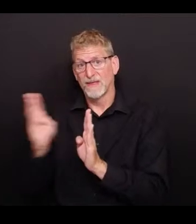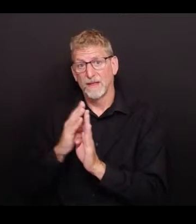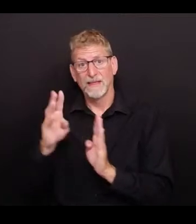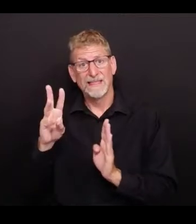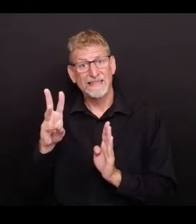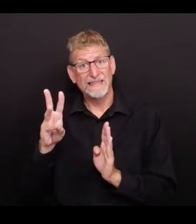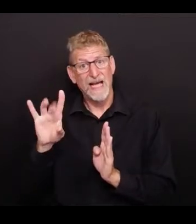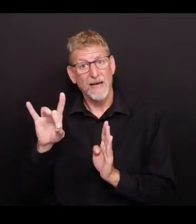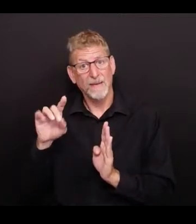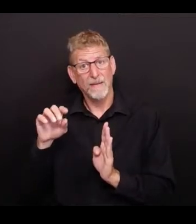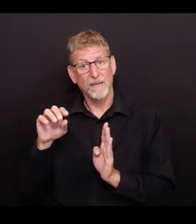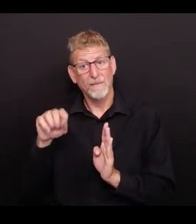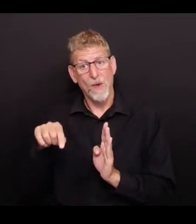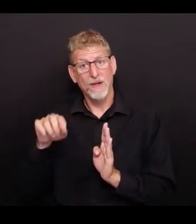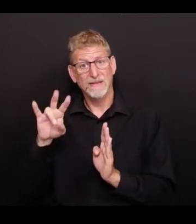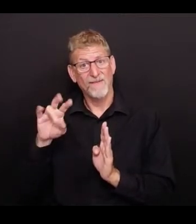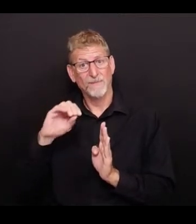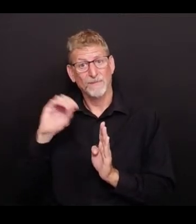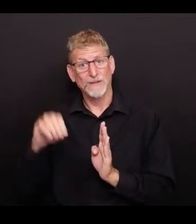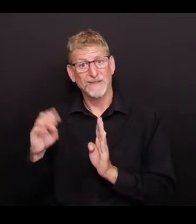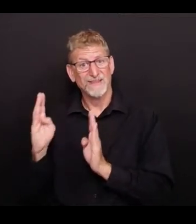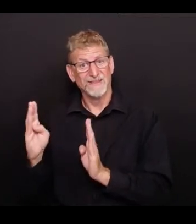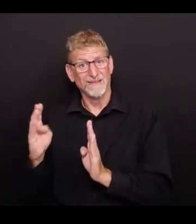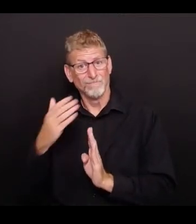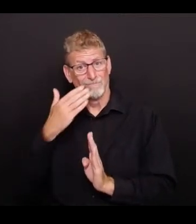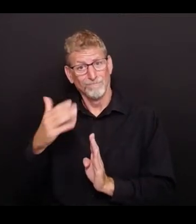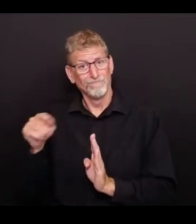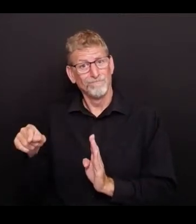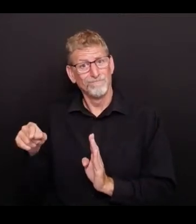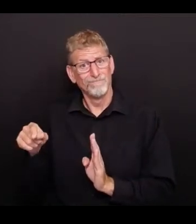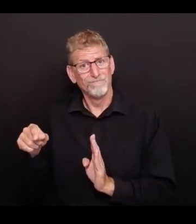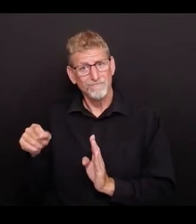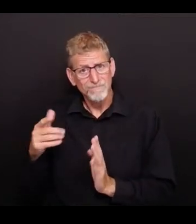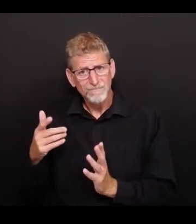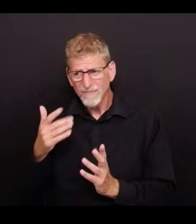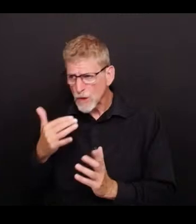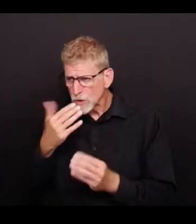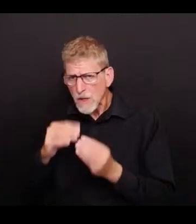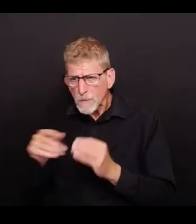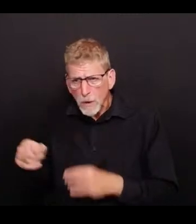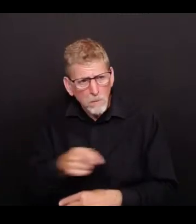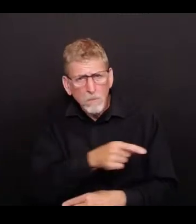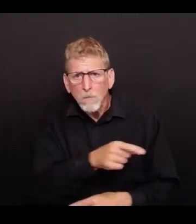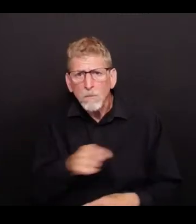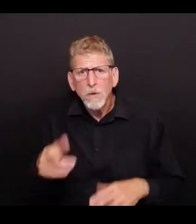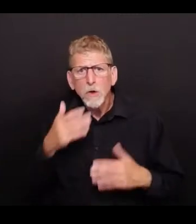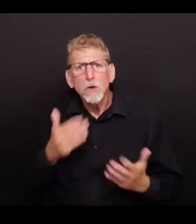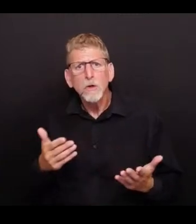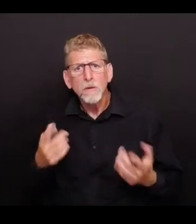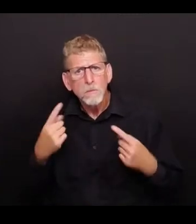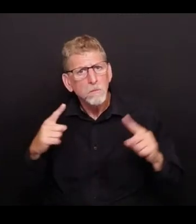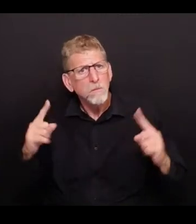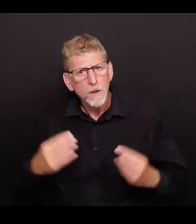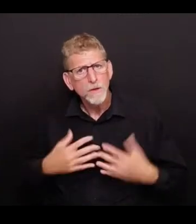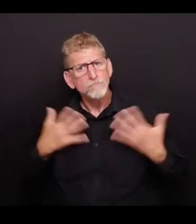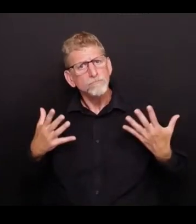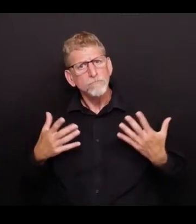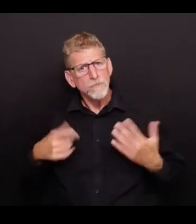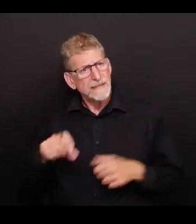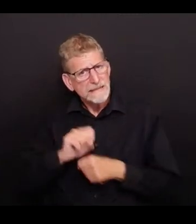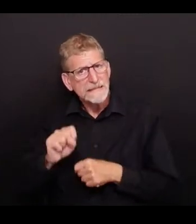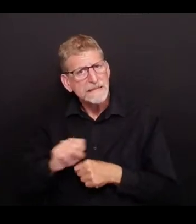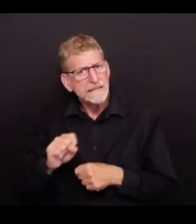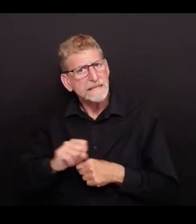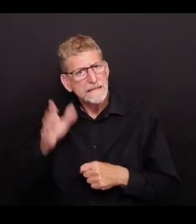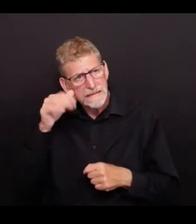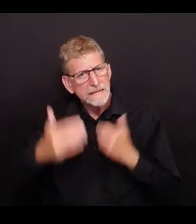68.7%. So there's definitely, very encouraging news with our vaccination coverage. We're